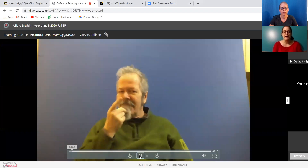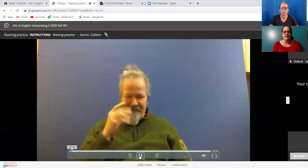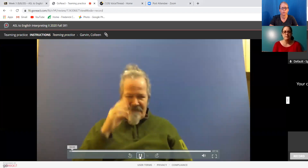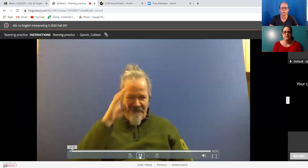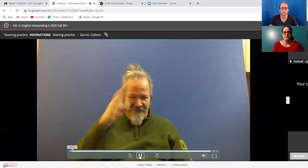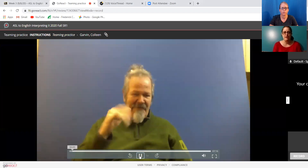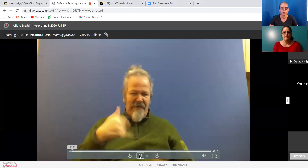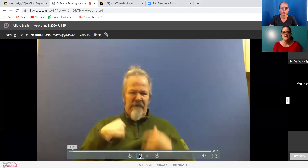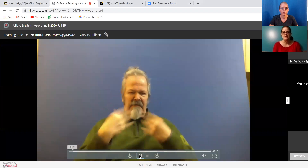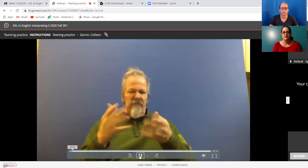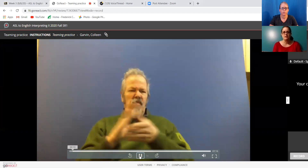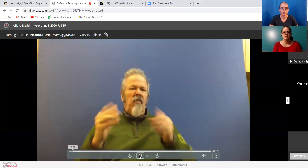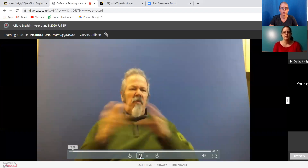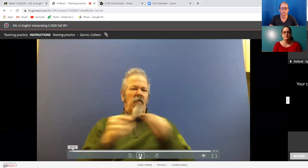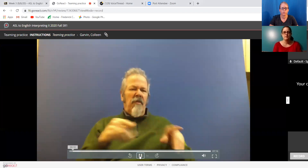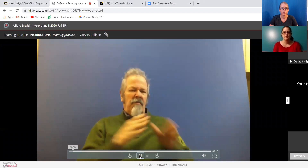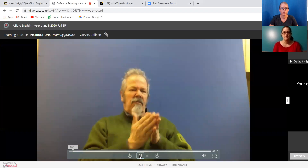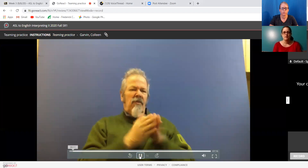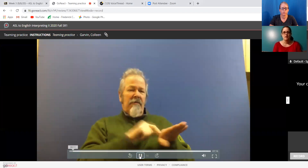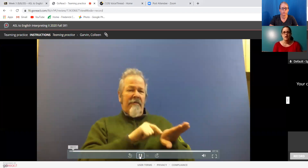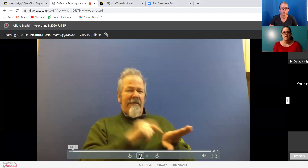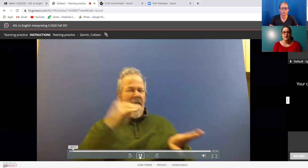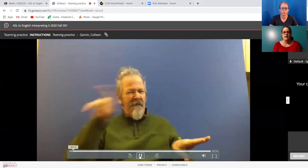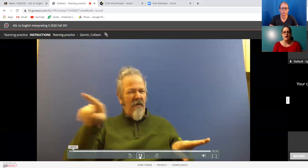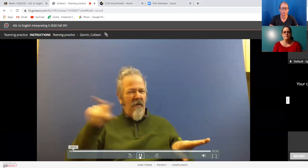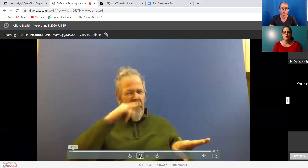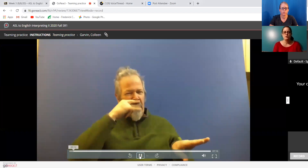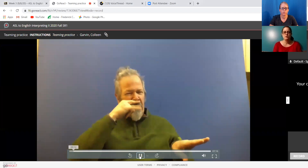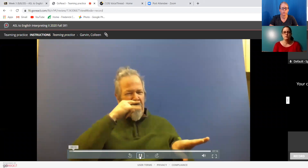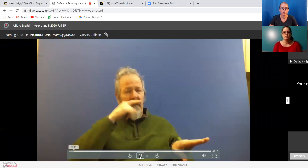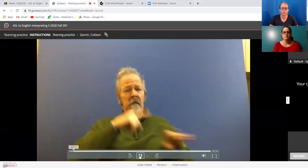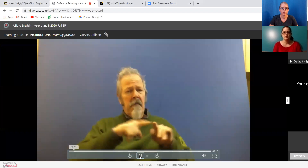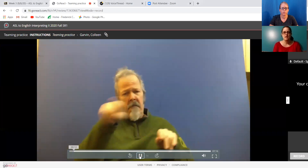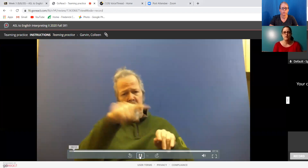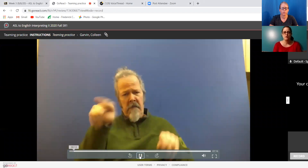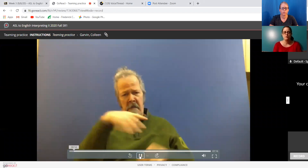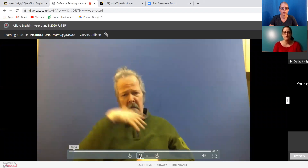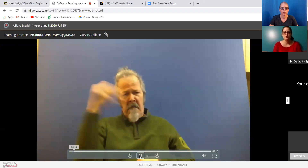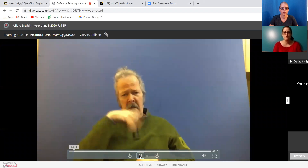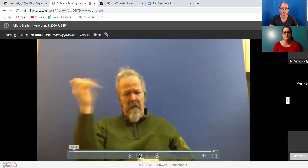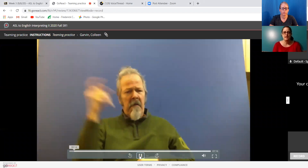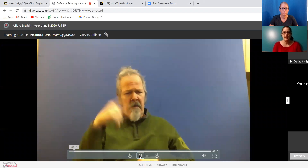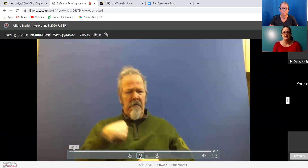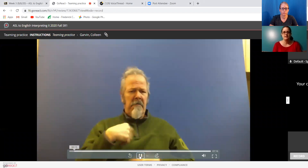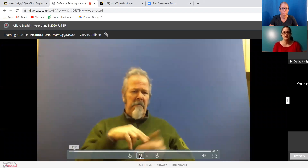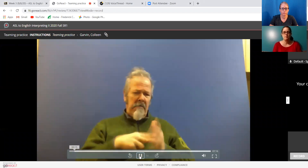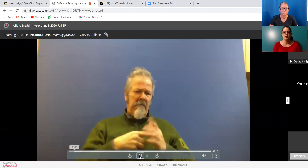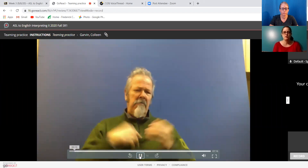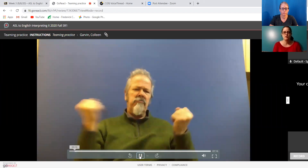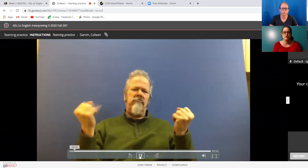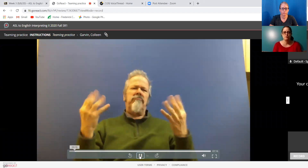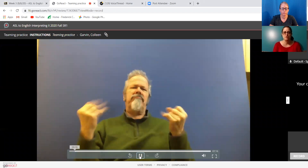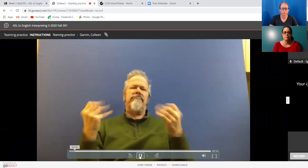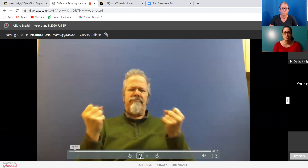Hello, my name is Terry Decter, and I'm going to tell you a story today. It's from